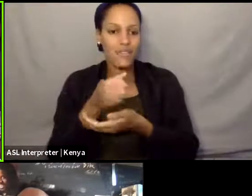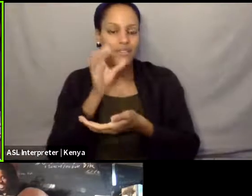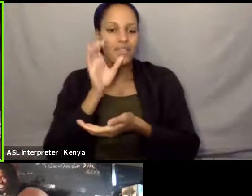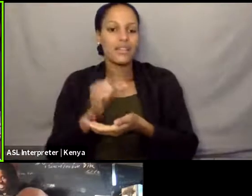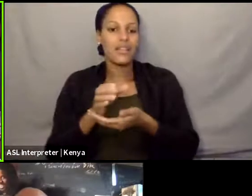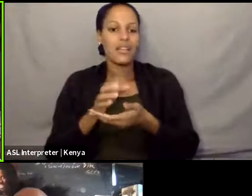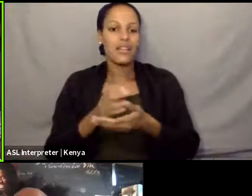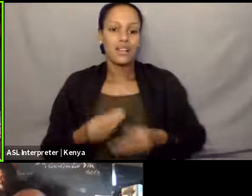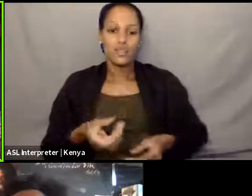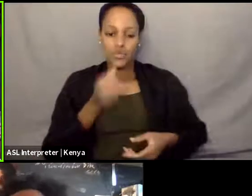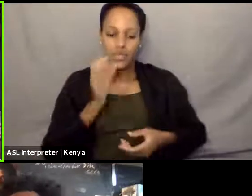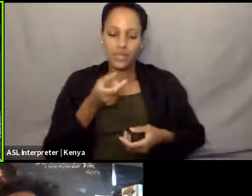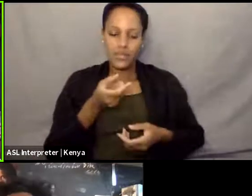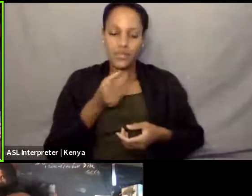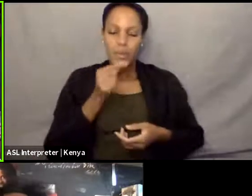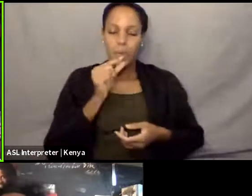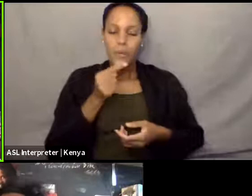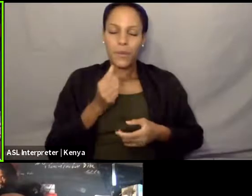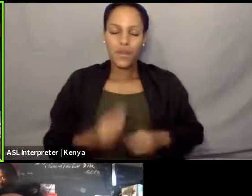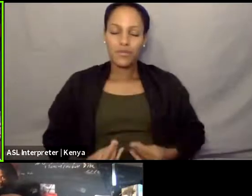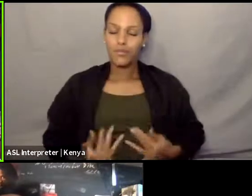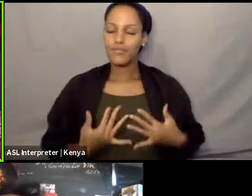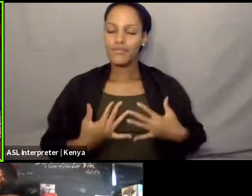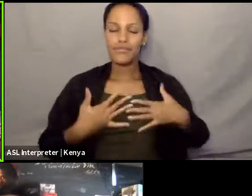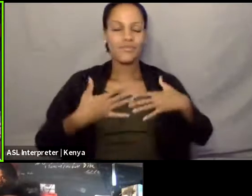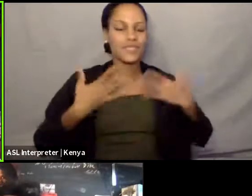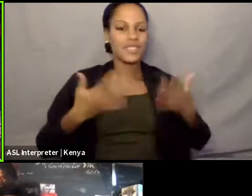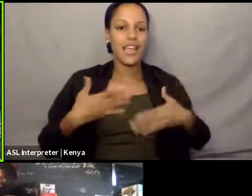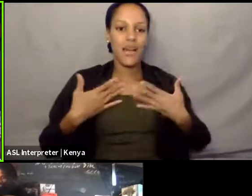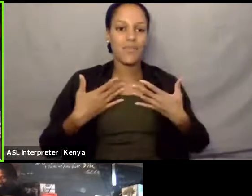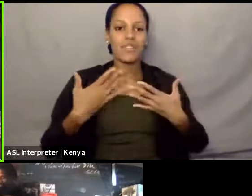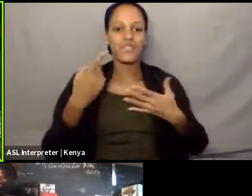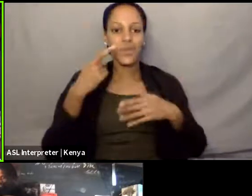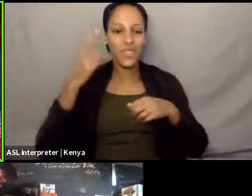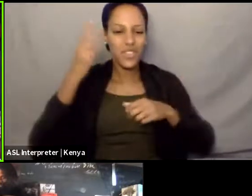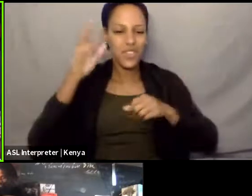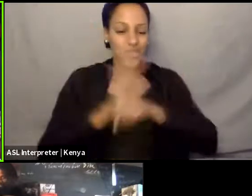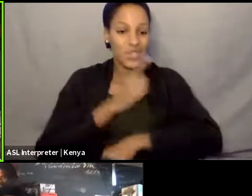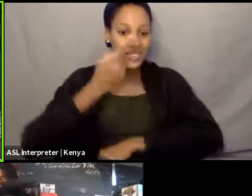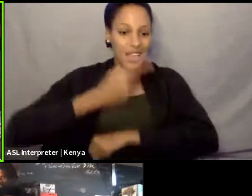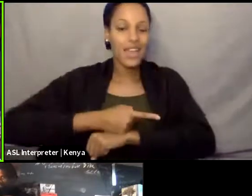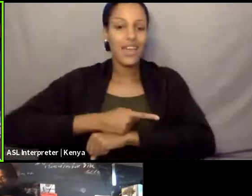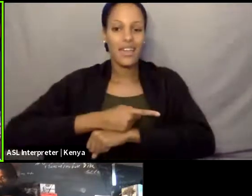humanity. Is it that the sensual delights